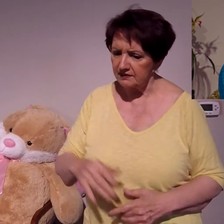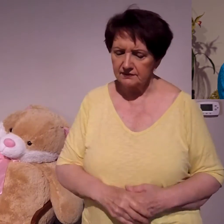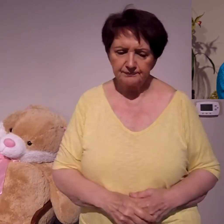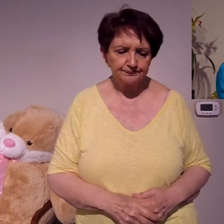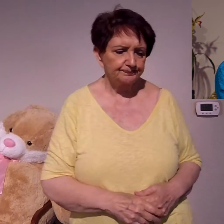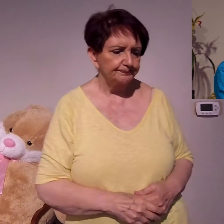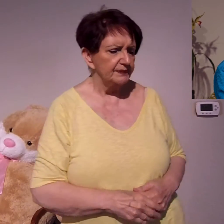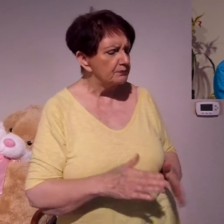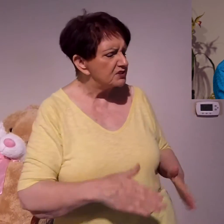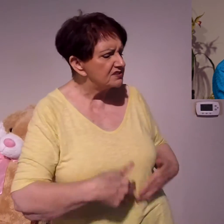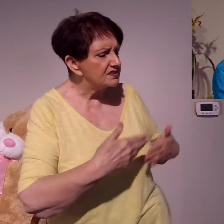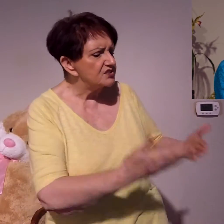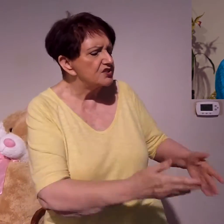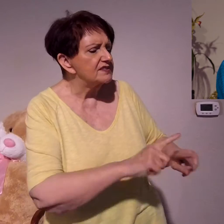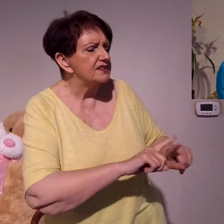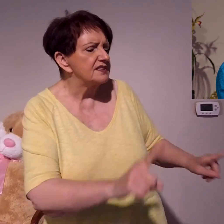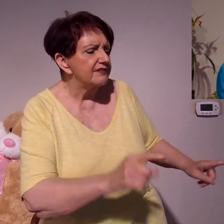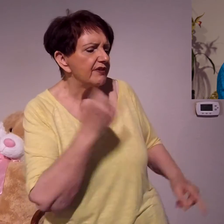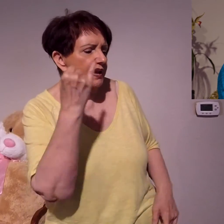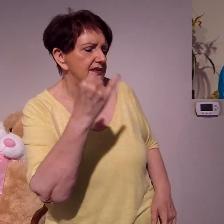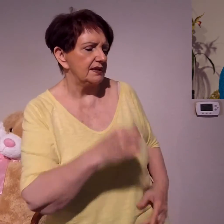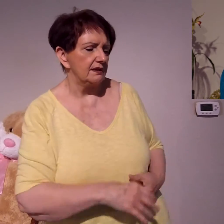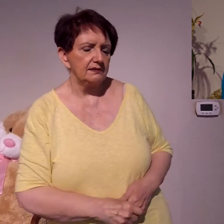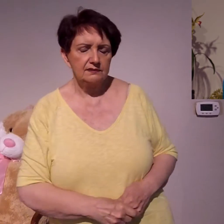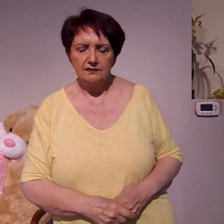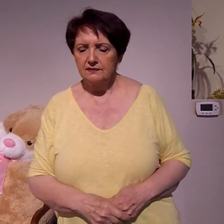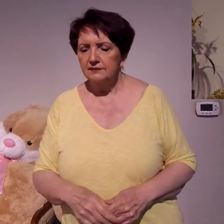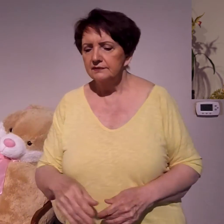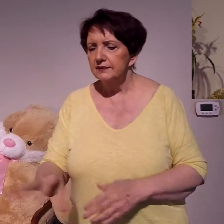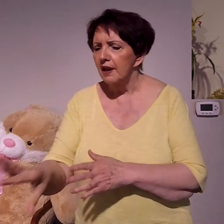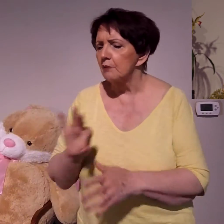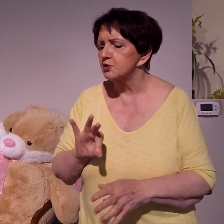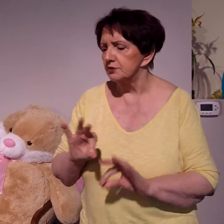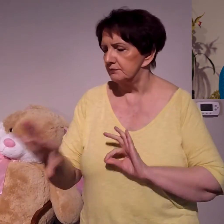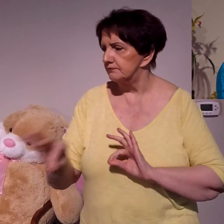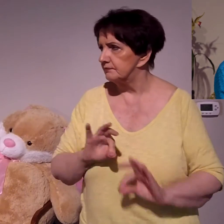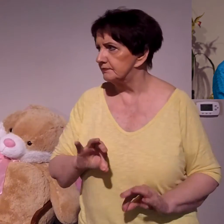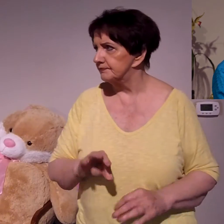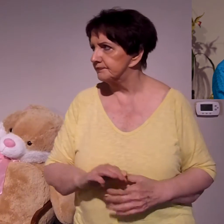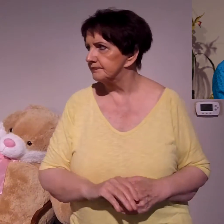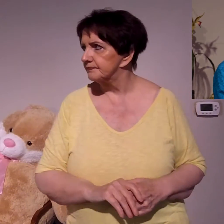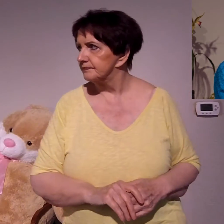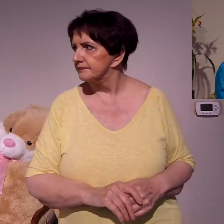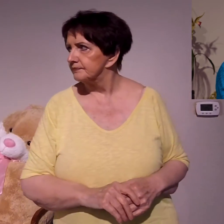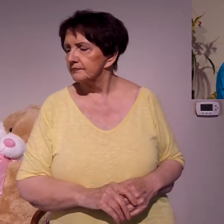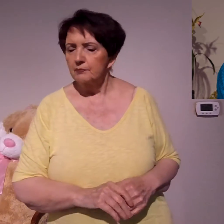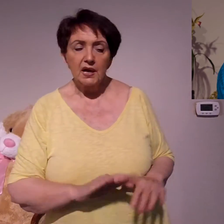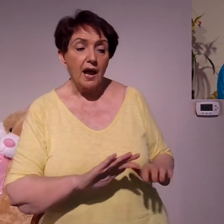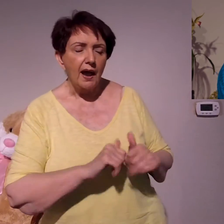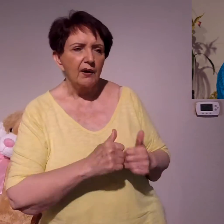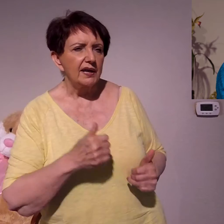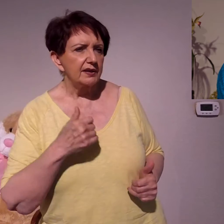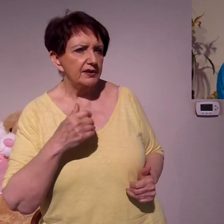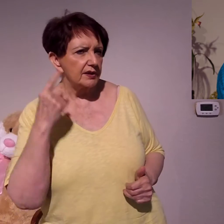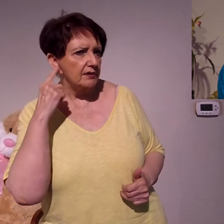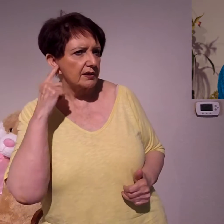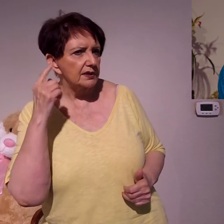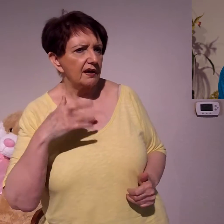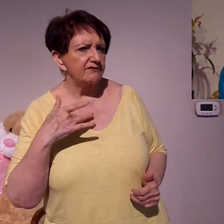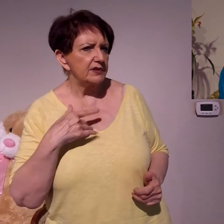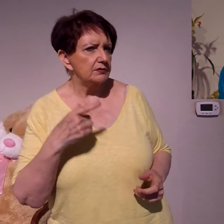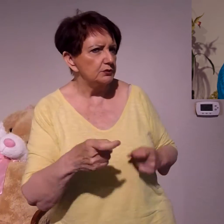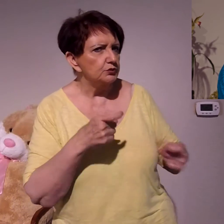her favorite way of saying it. "Well, I'm just suggesting an option." Okay, but how it lands on me is to feel controlled. Always